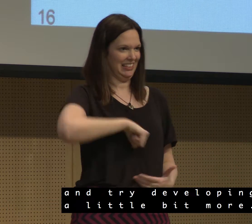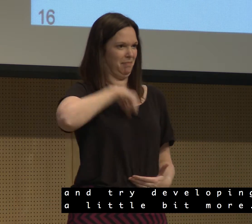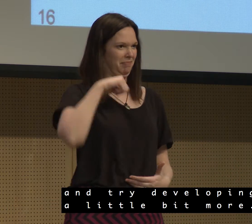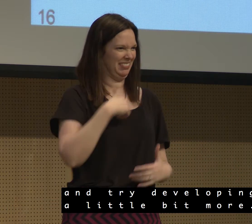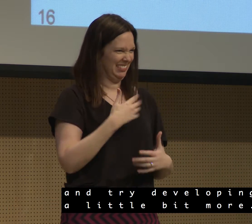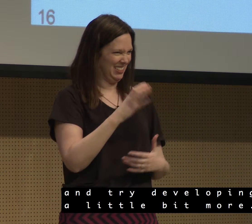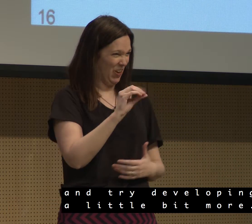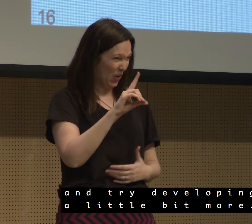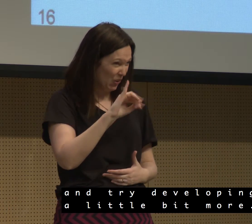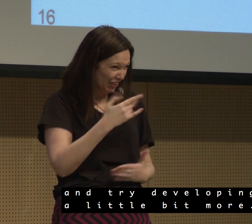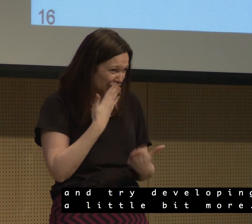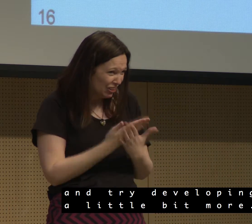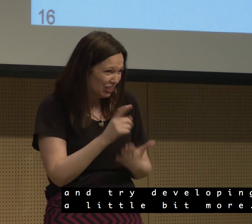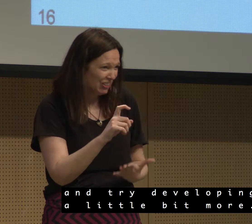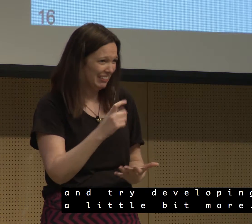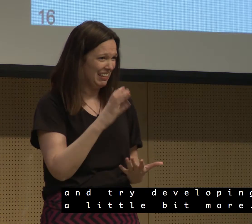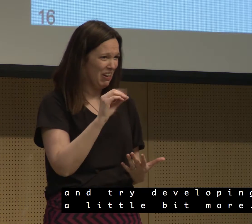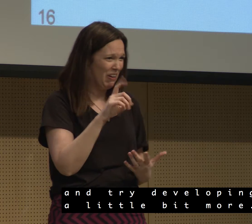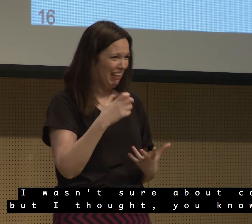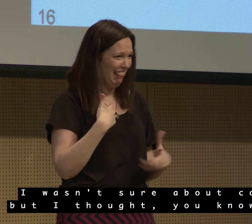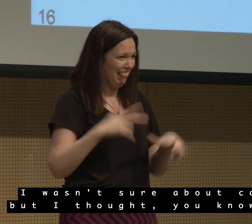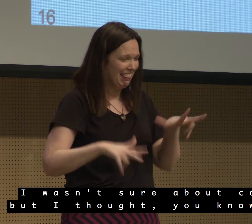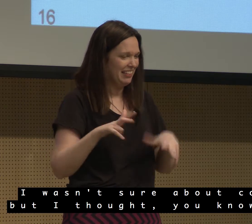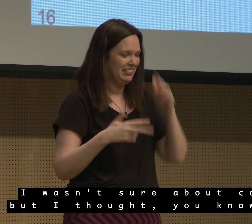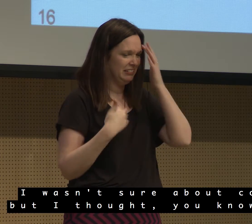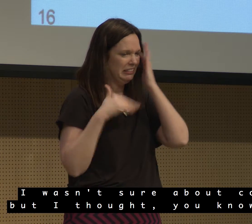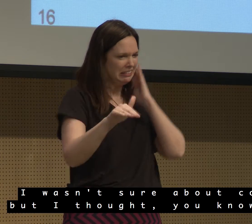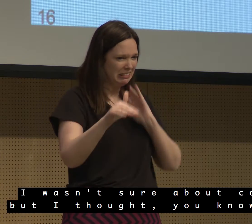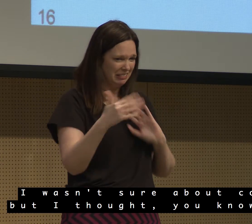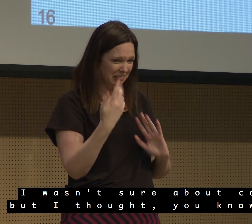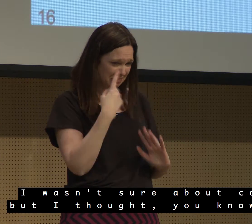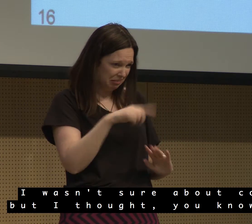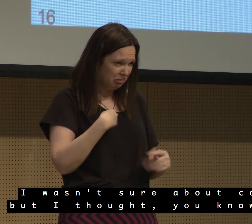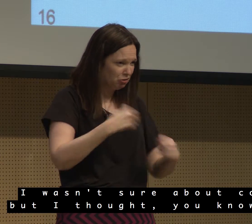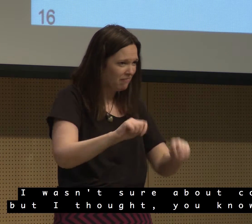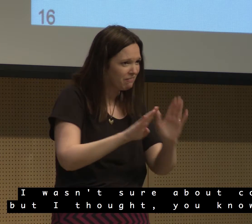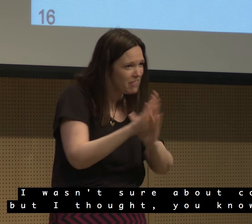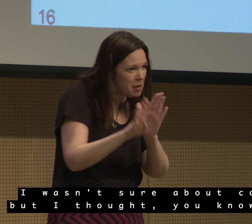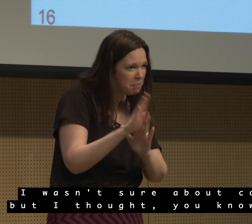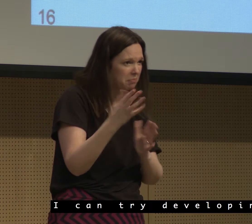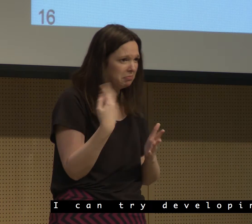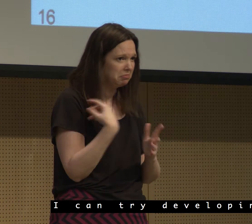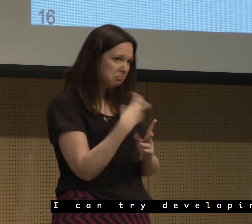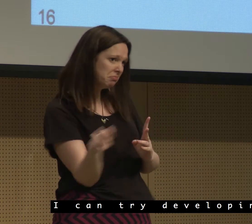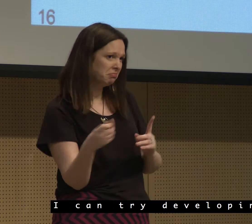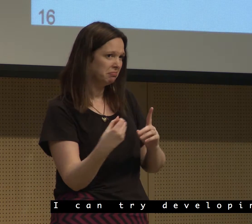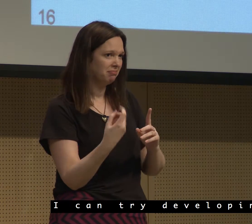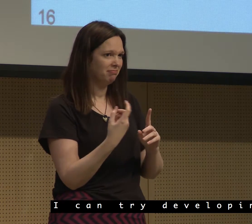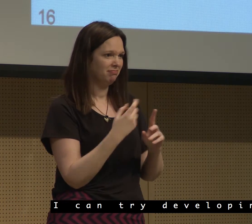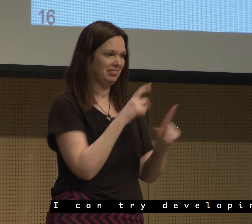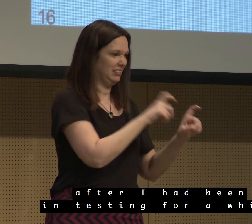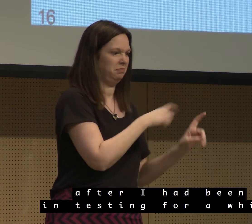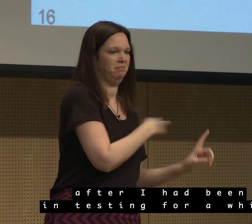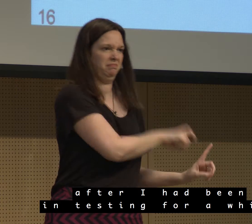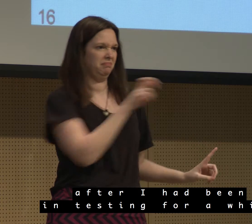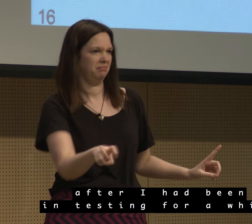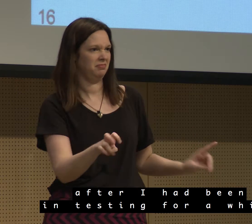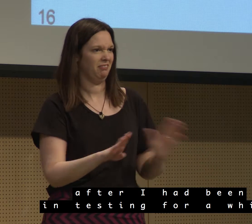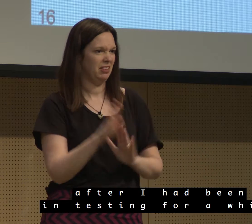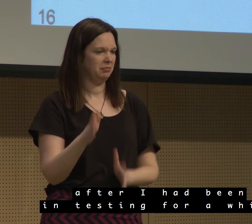and try developing a little bit more. I wasn't sure about coding, but I thought, you know what, I can try developing after I had been in testing